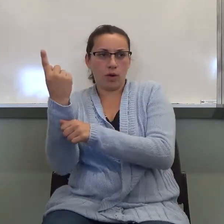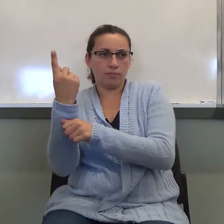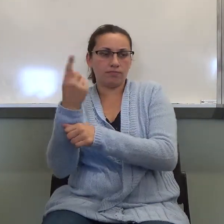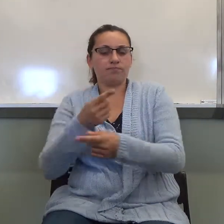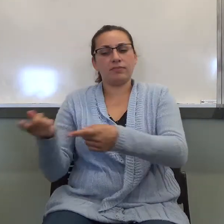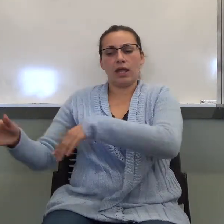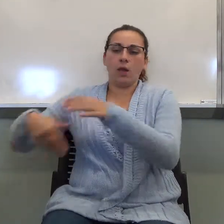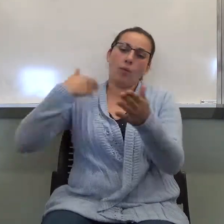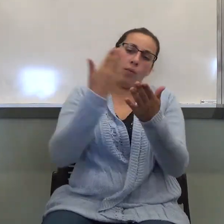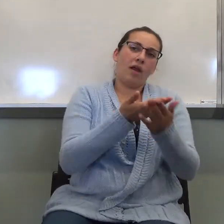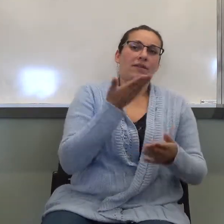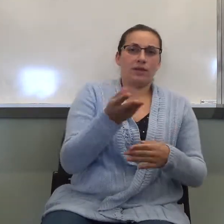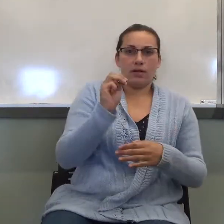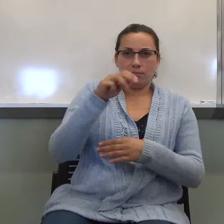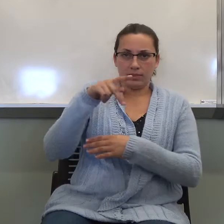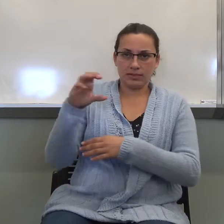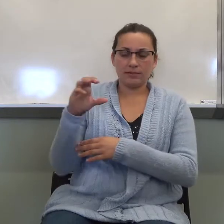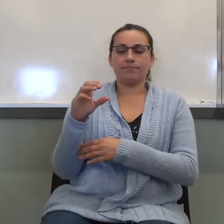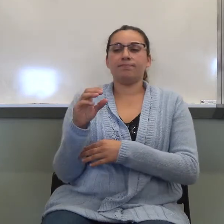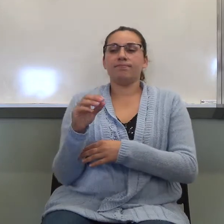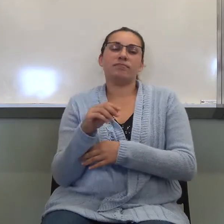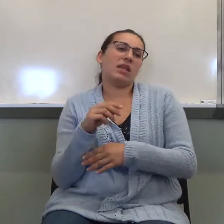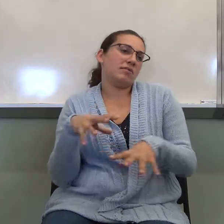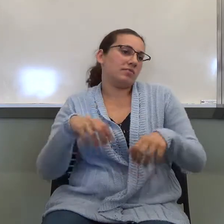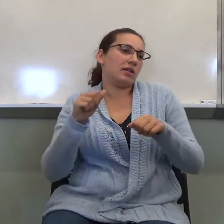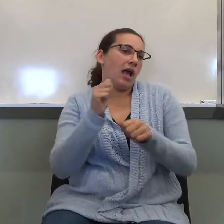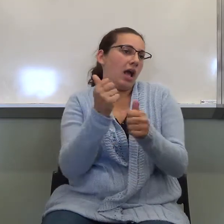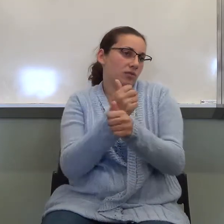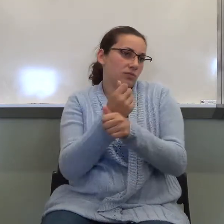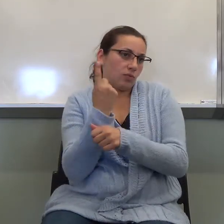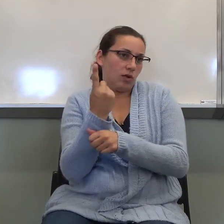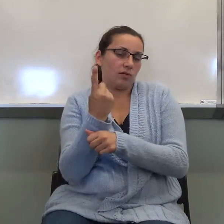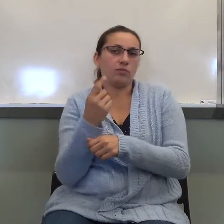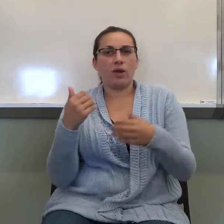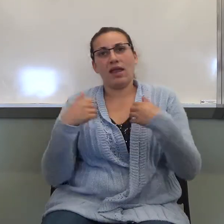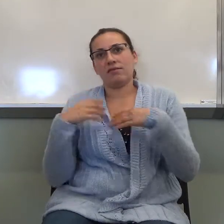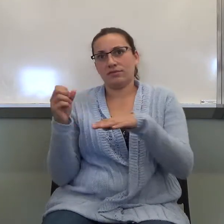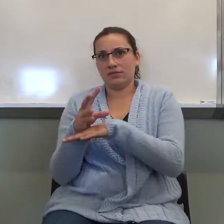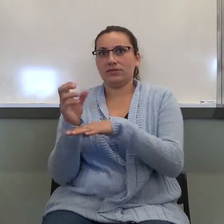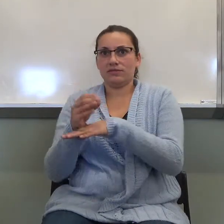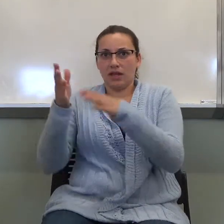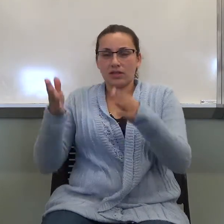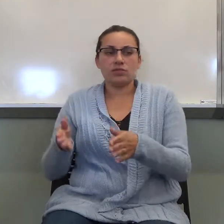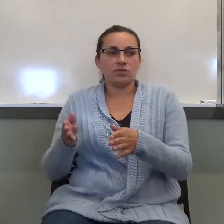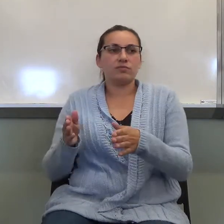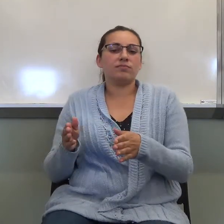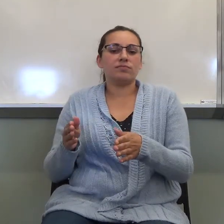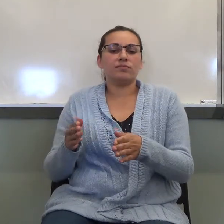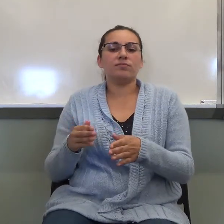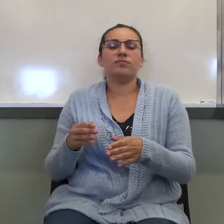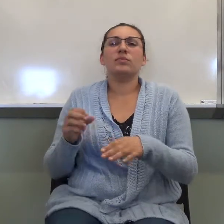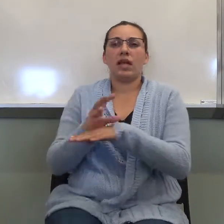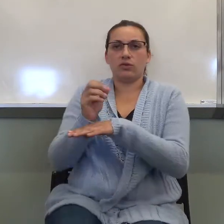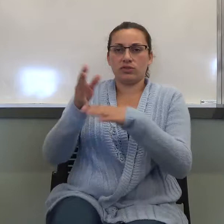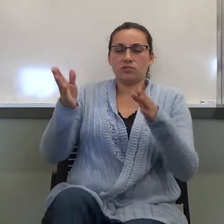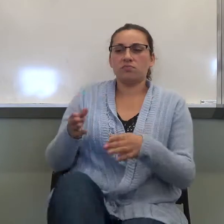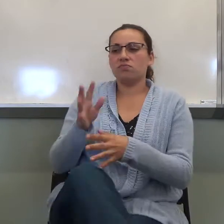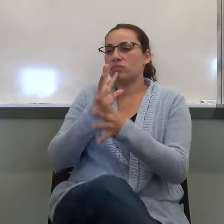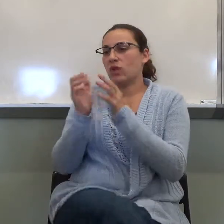talk to the advisors. We had an advisor in here before, Suzanne, you met her. They talk to the advisors, and they